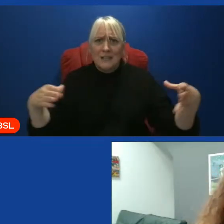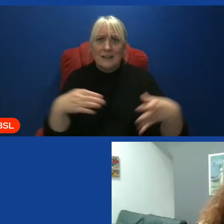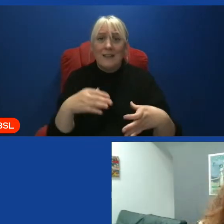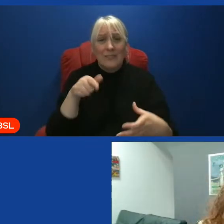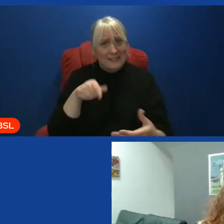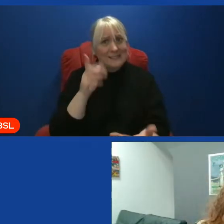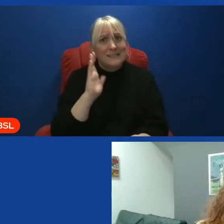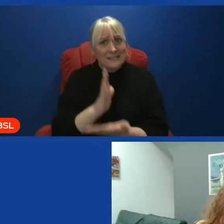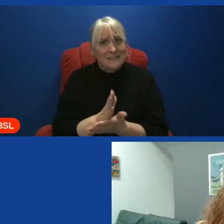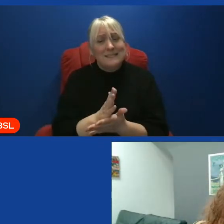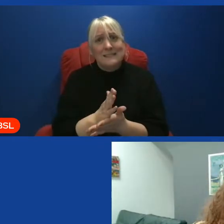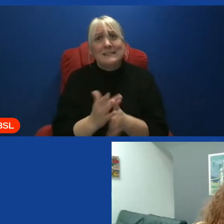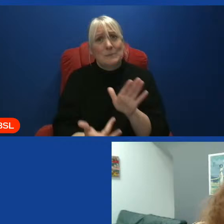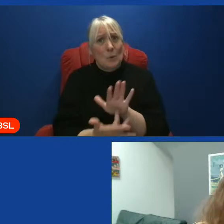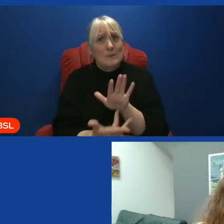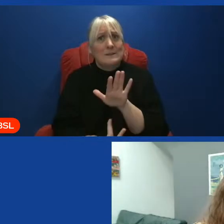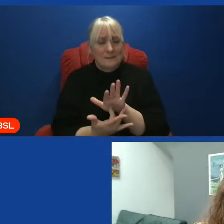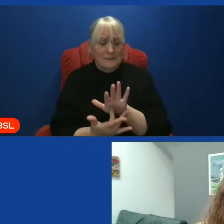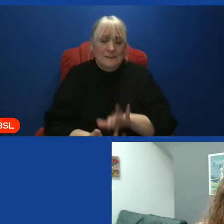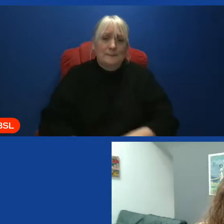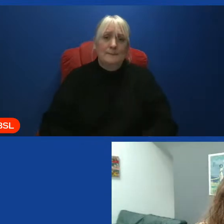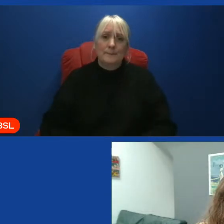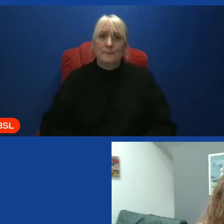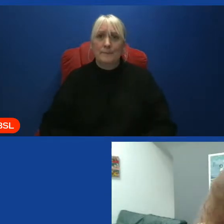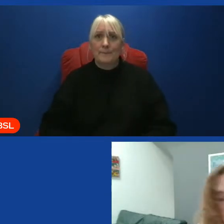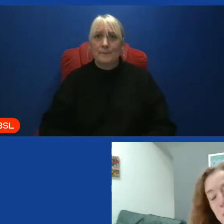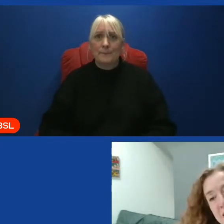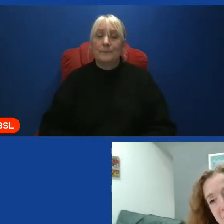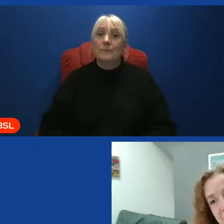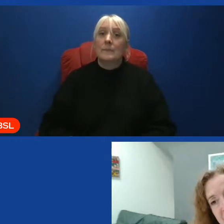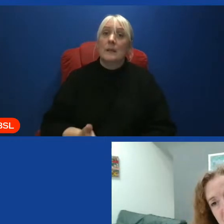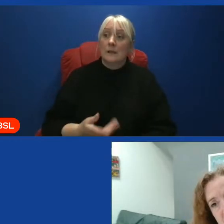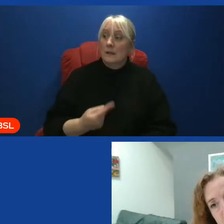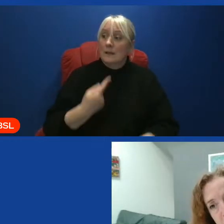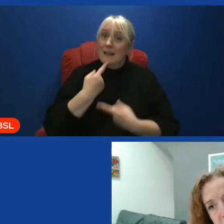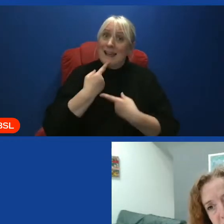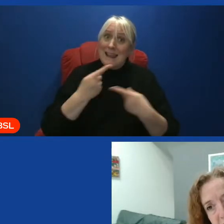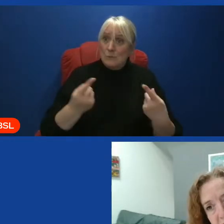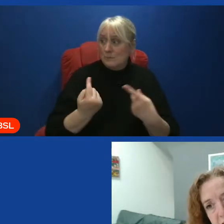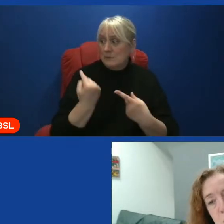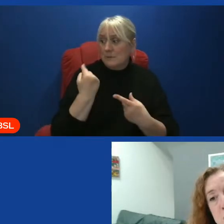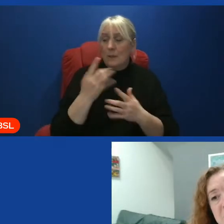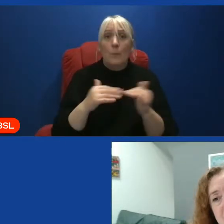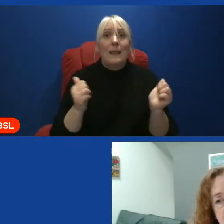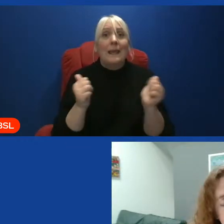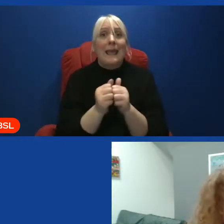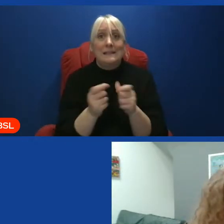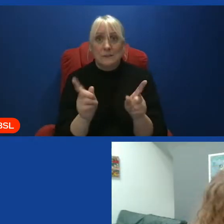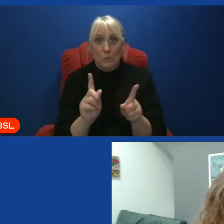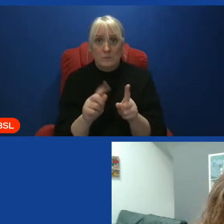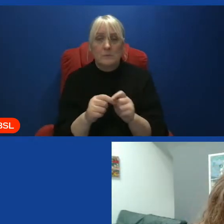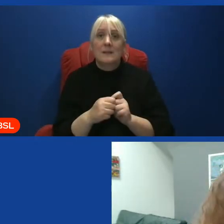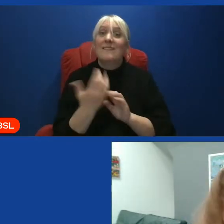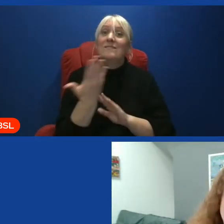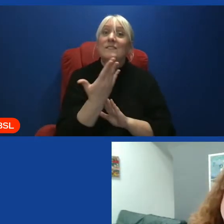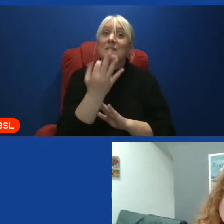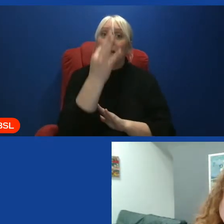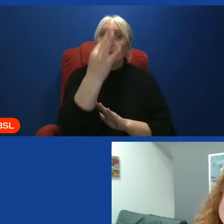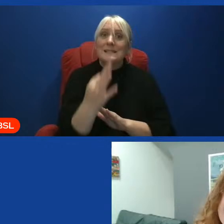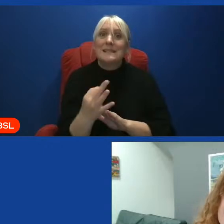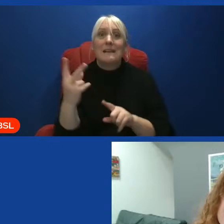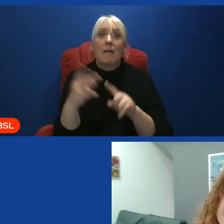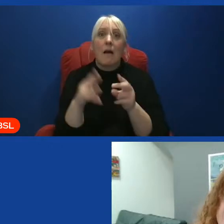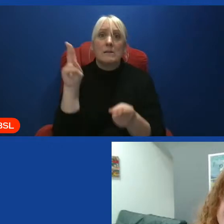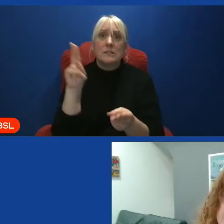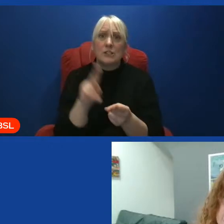attack. Let's have a think about the announcements that were made over the weekend then. So they've said there would be 15% cuts